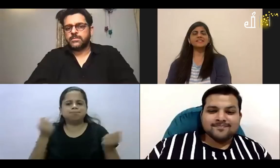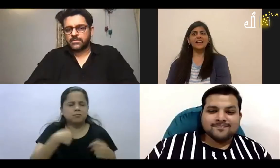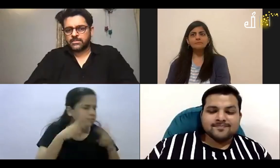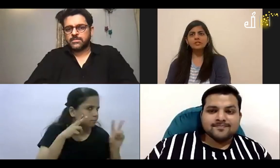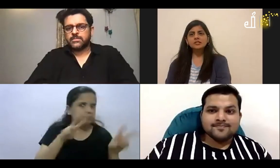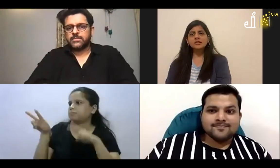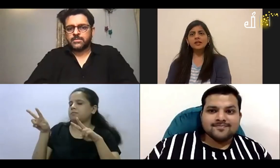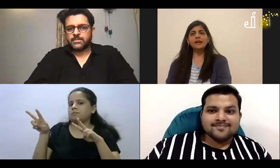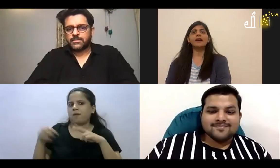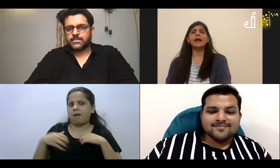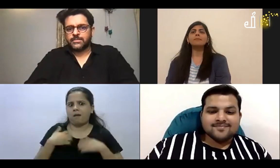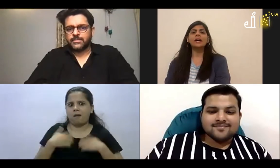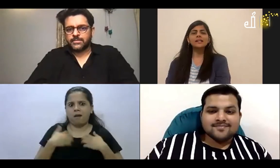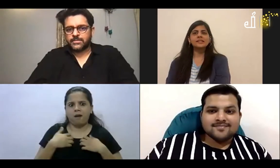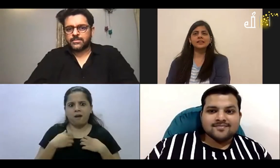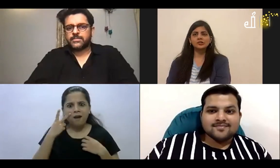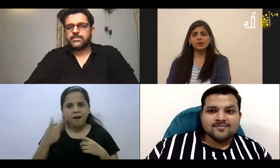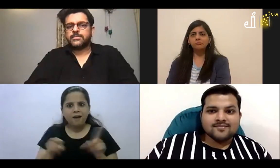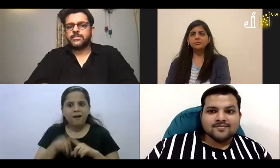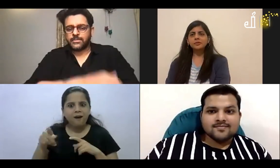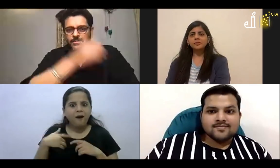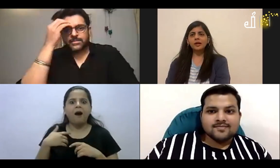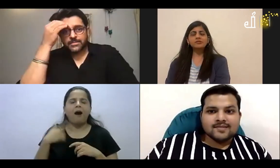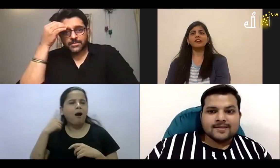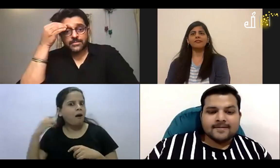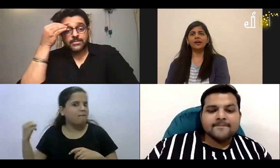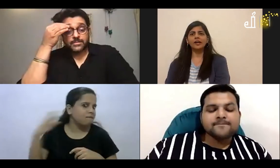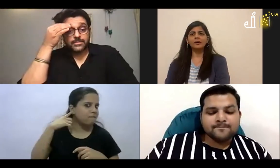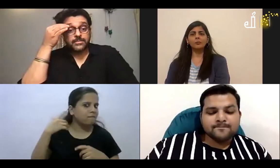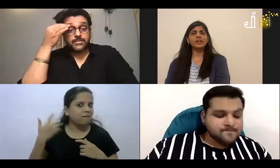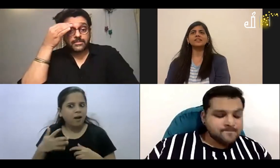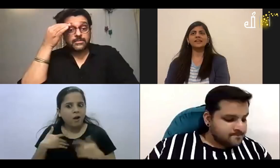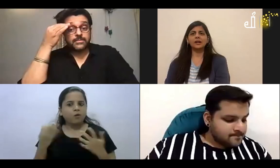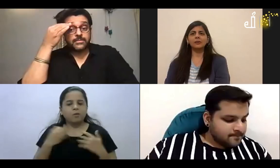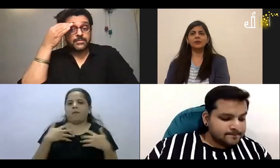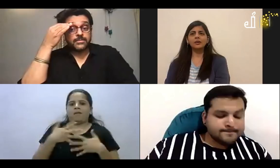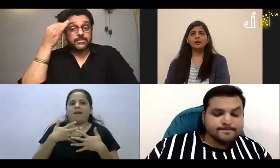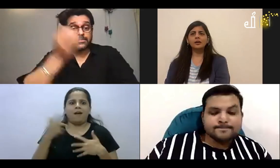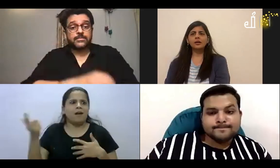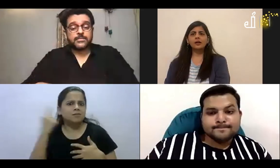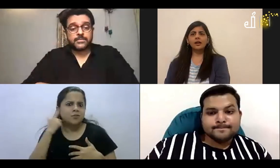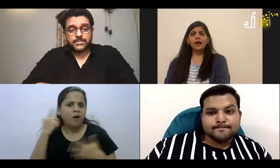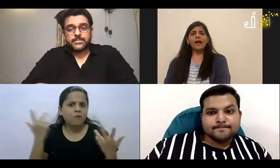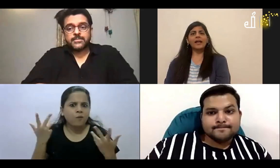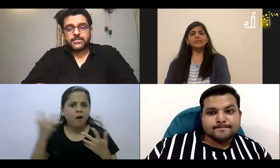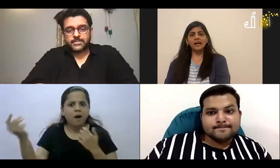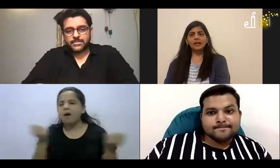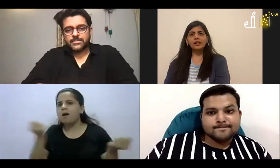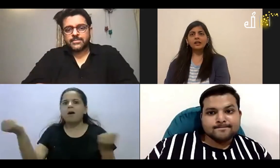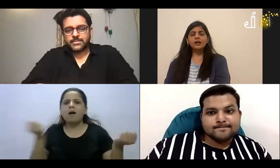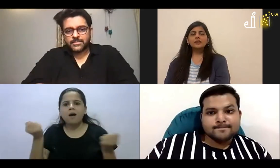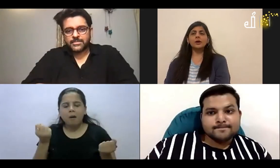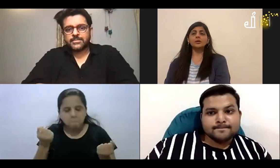with excitement and ran back inside the shop. I was terrified. What is that sound? And